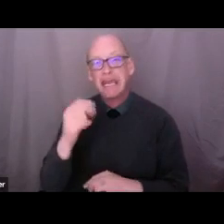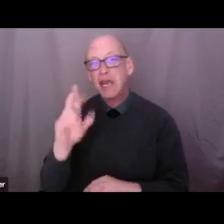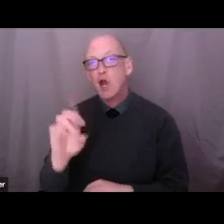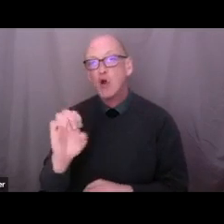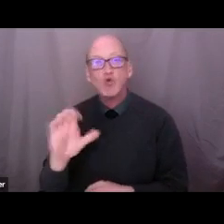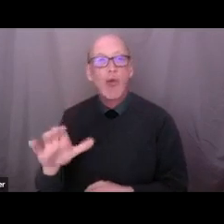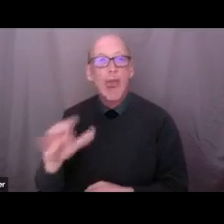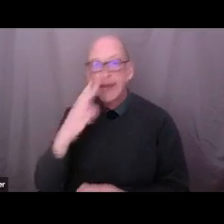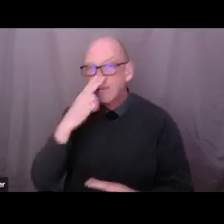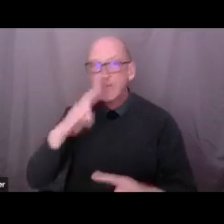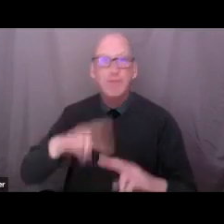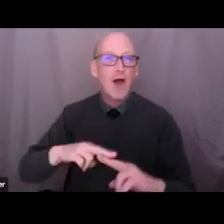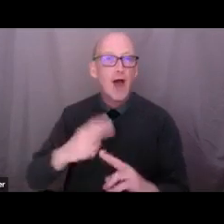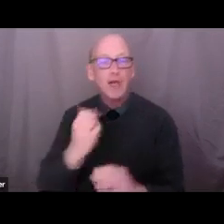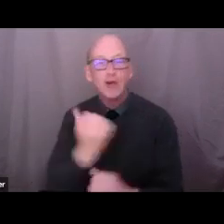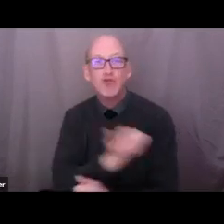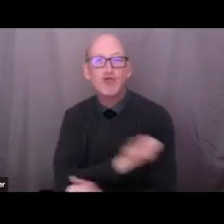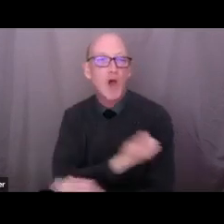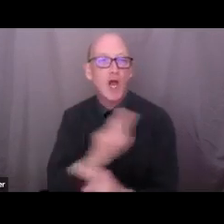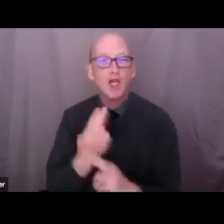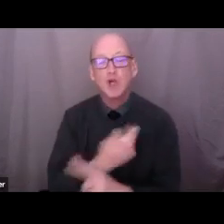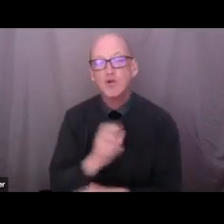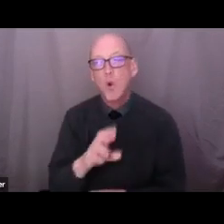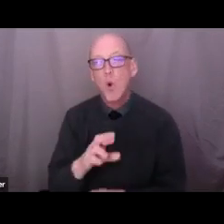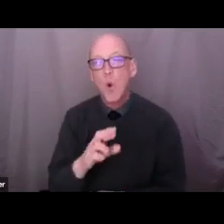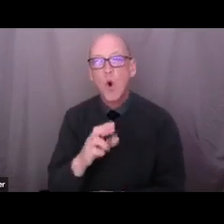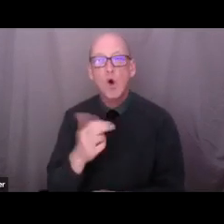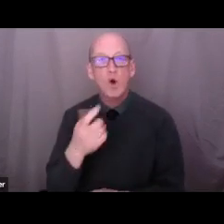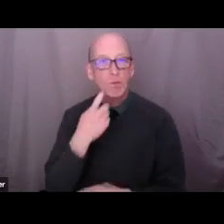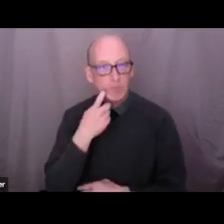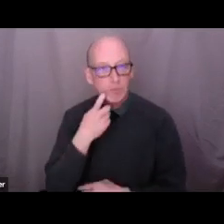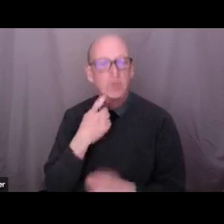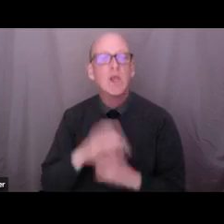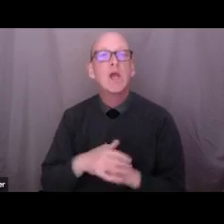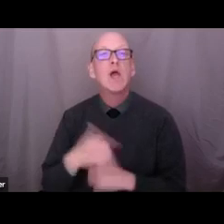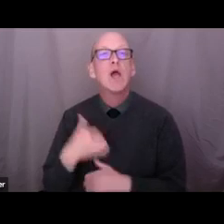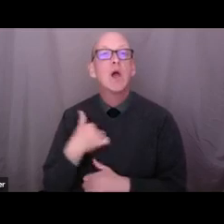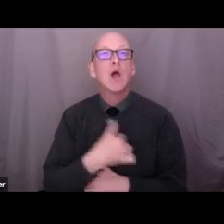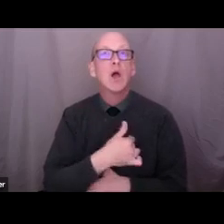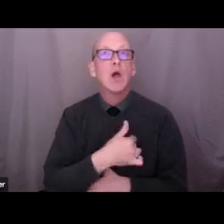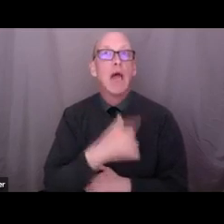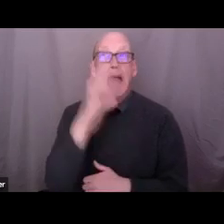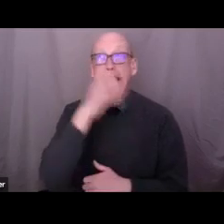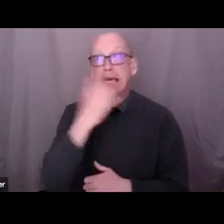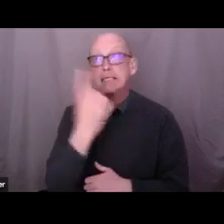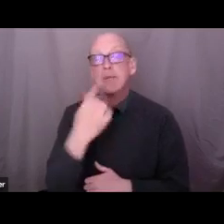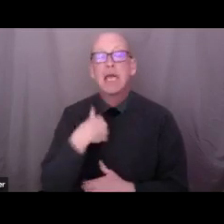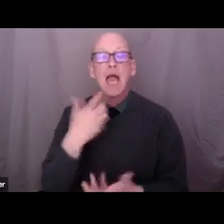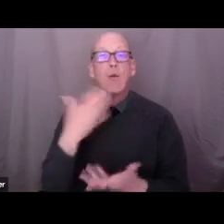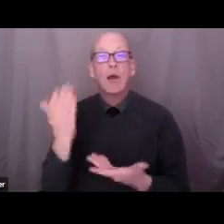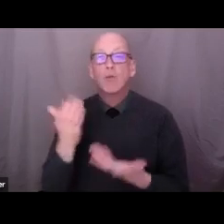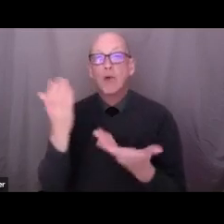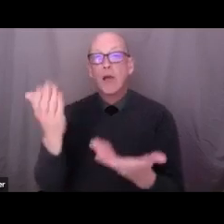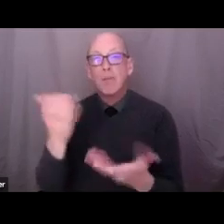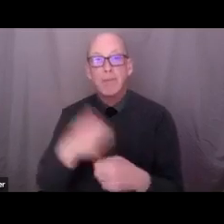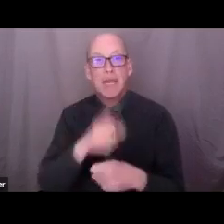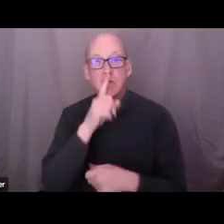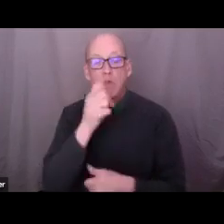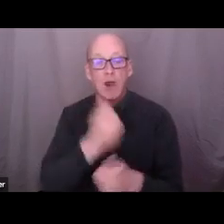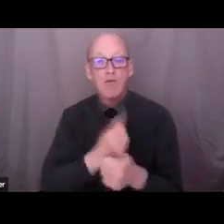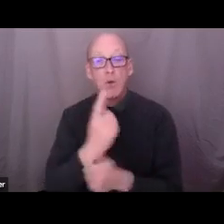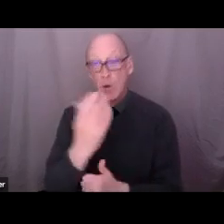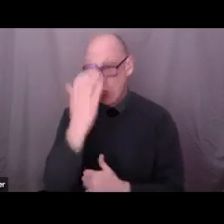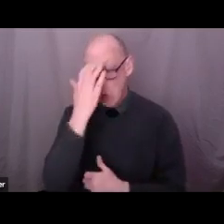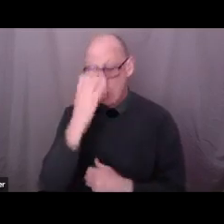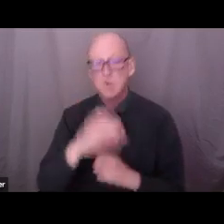use that might be going on, or even, substance use. And so I guess something that I wanted to bring up and make sure everyone is aware